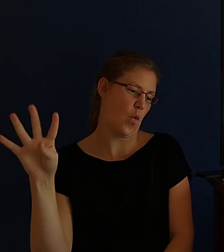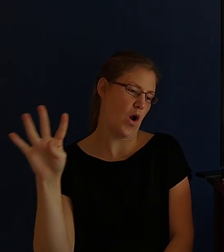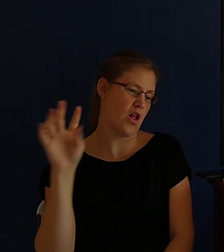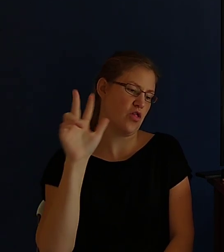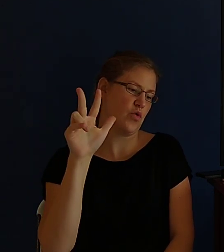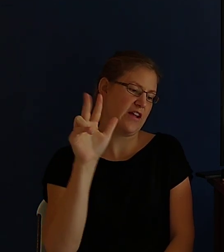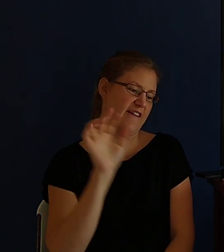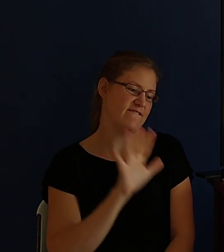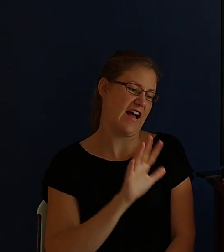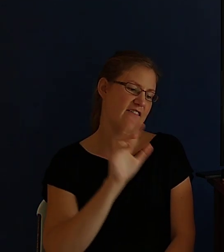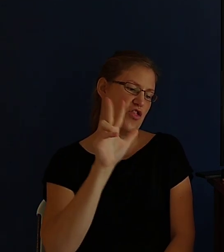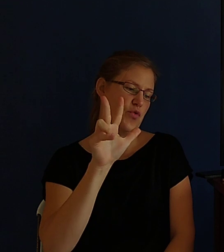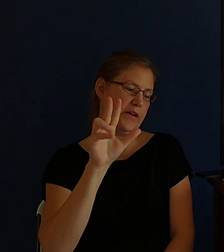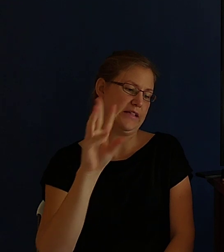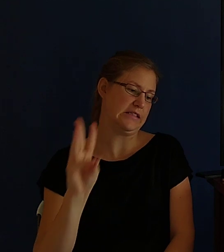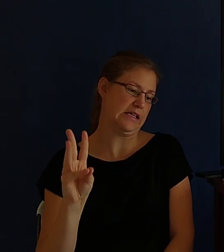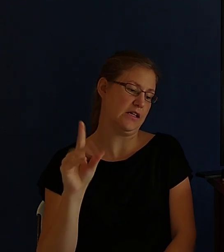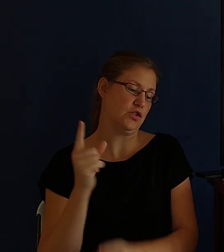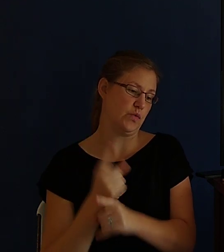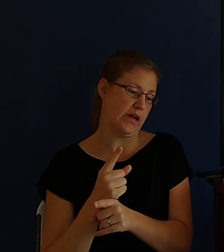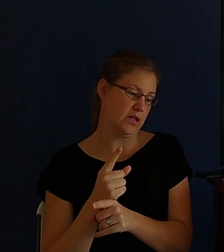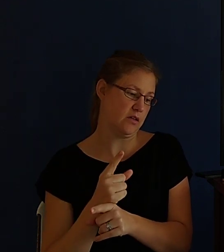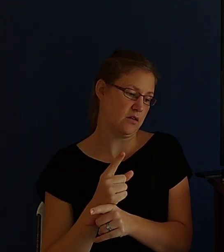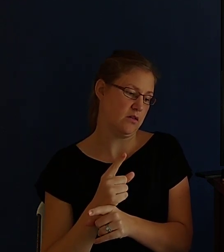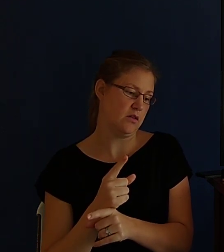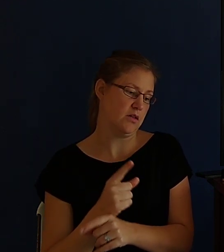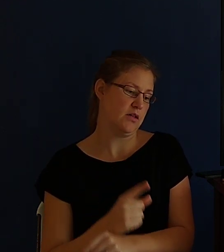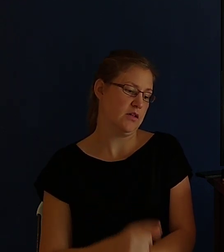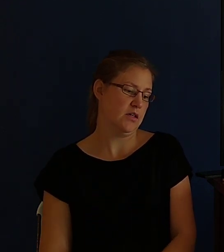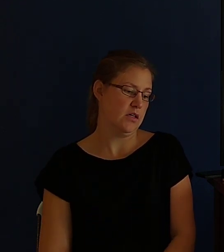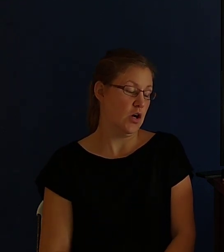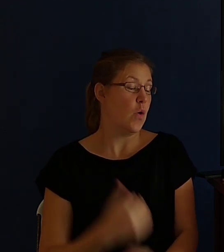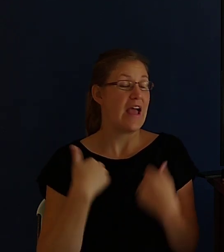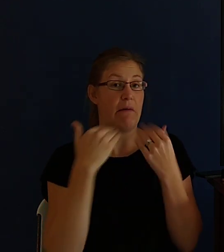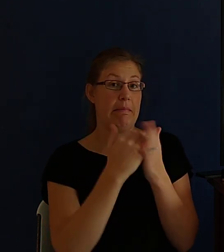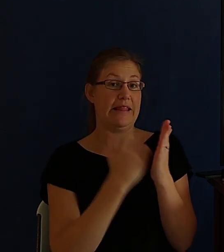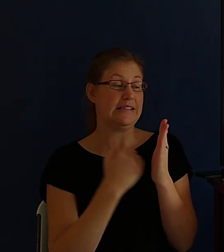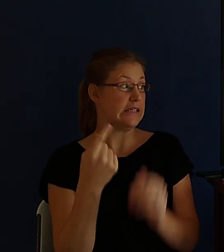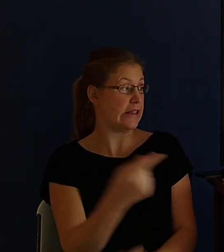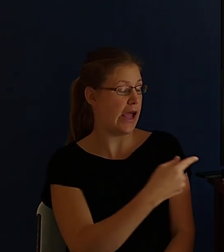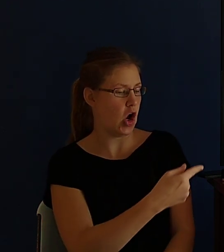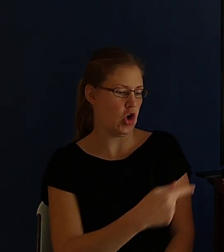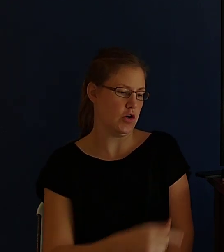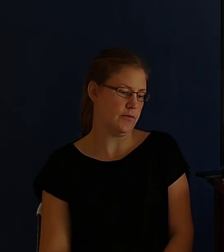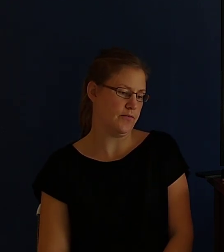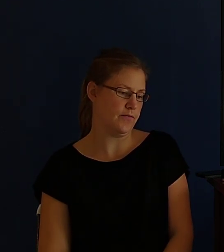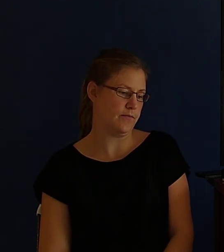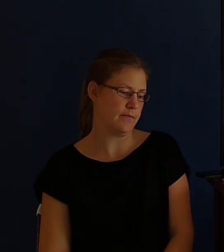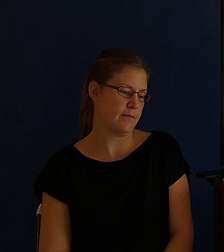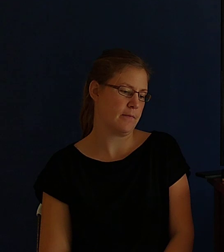6, right? So we have 3 and 4, 3 and 5, 3 and 6, along with